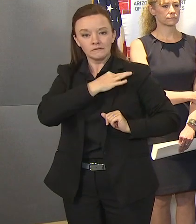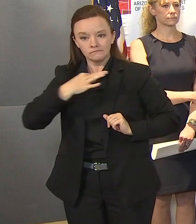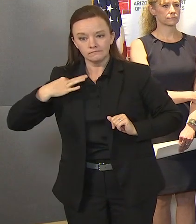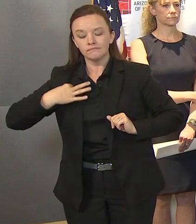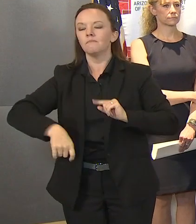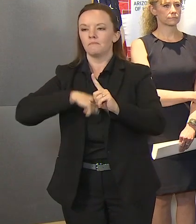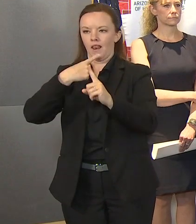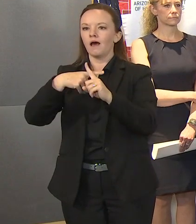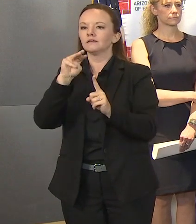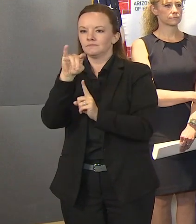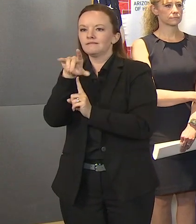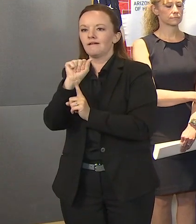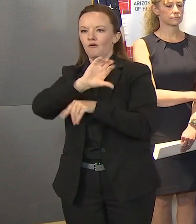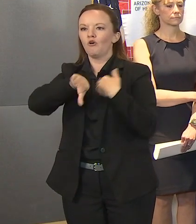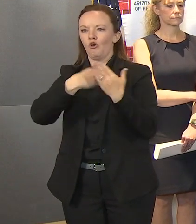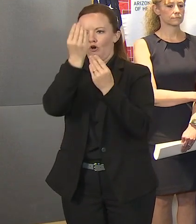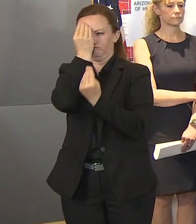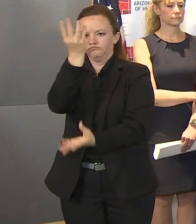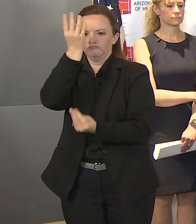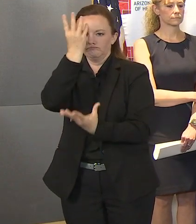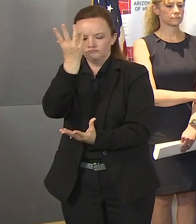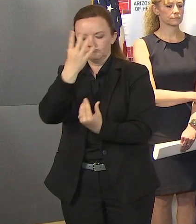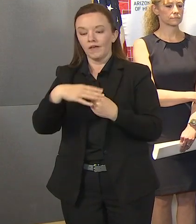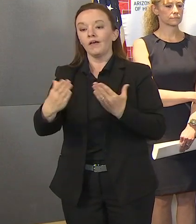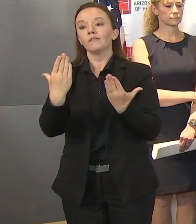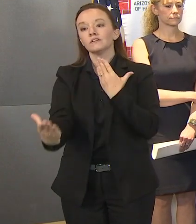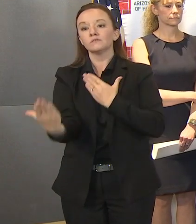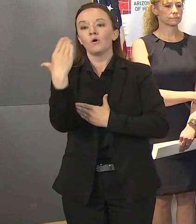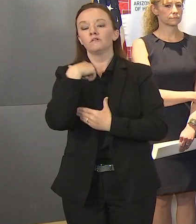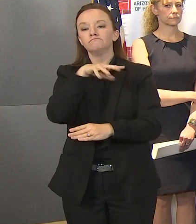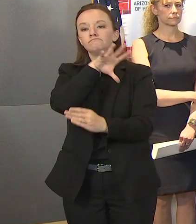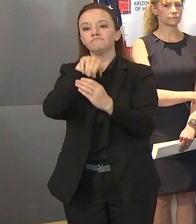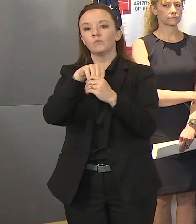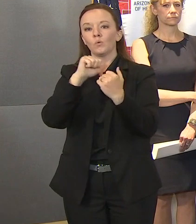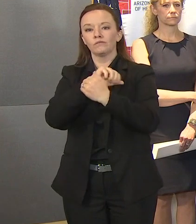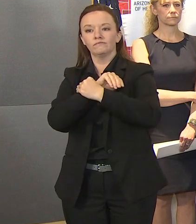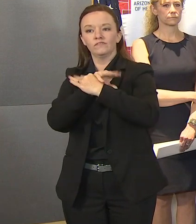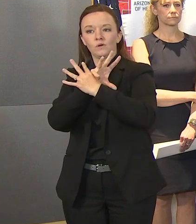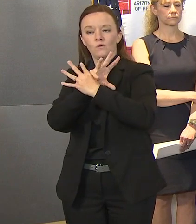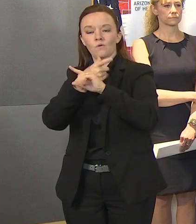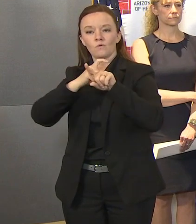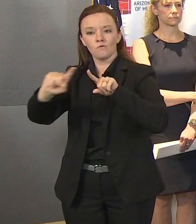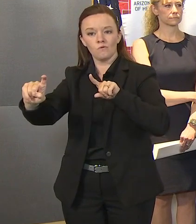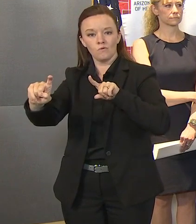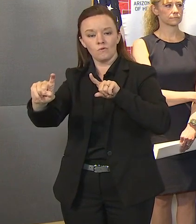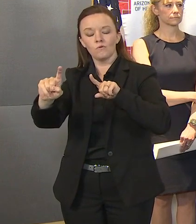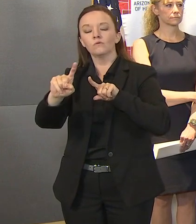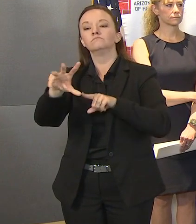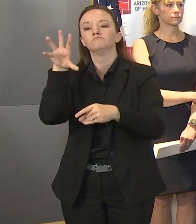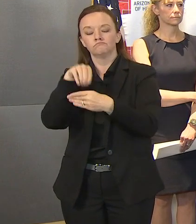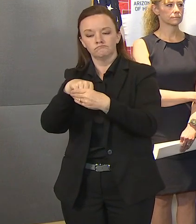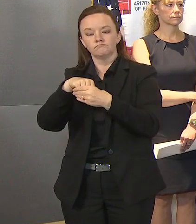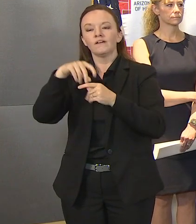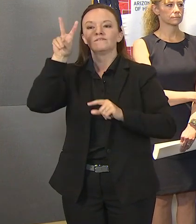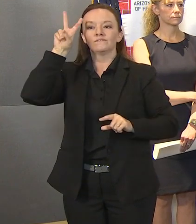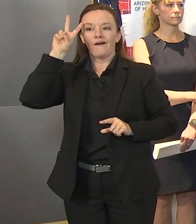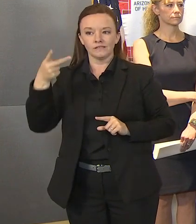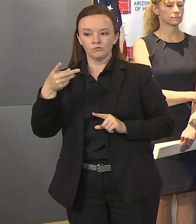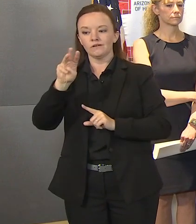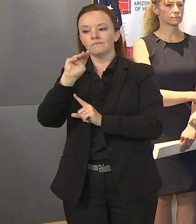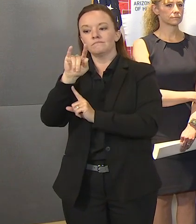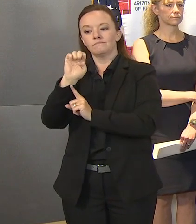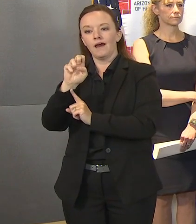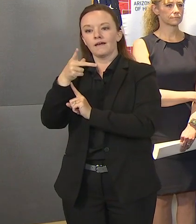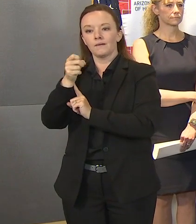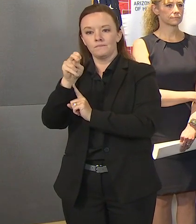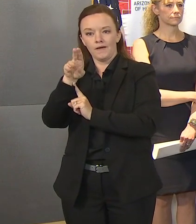media. This morning I participated on a video conference call with Vice President Mike Pence,